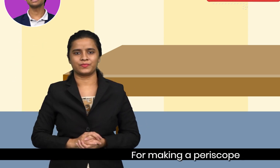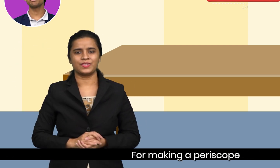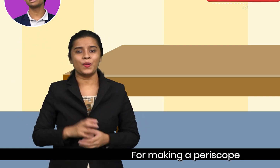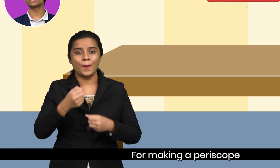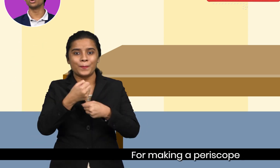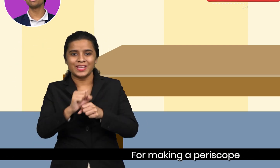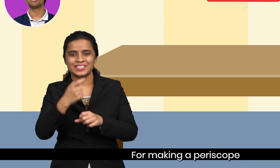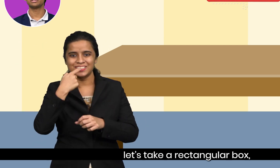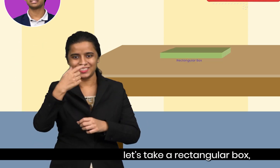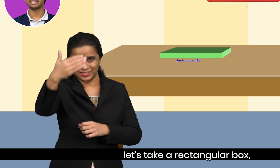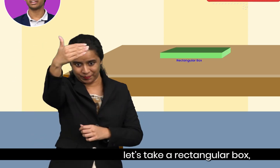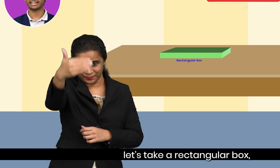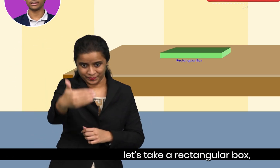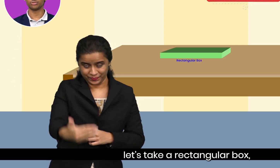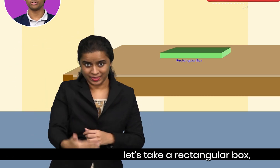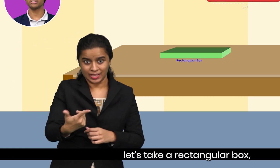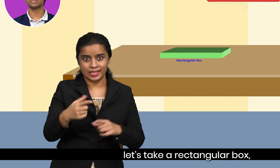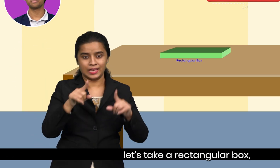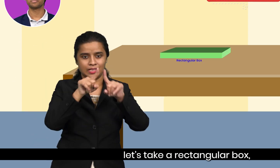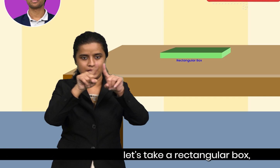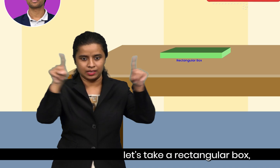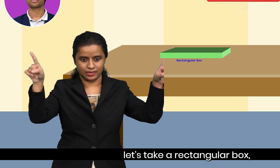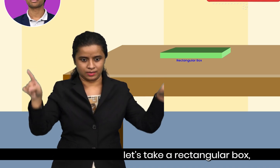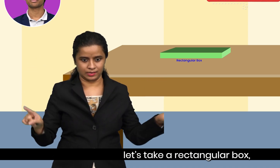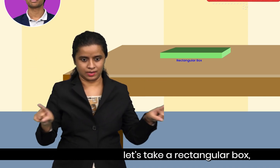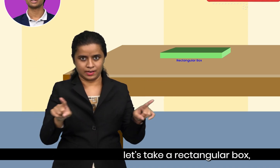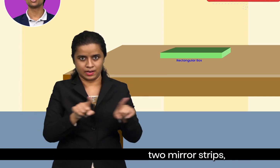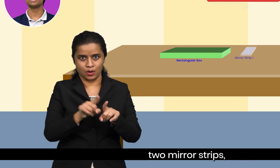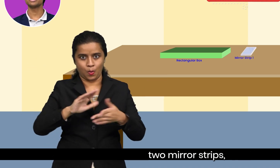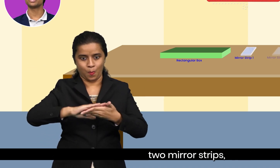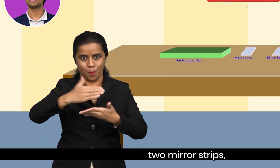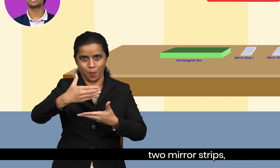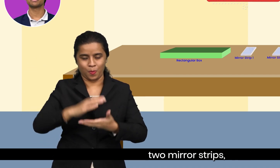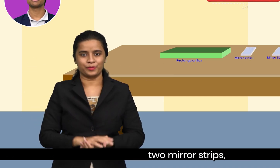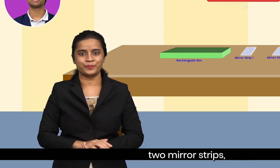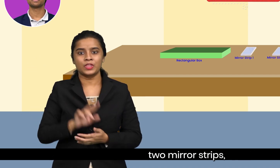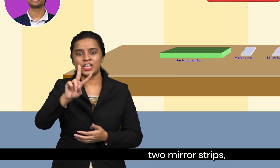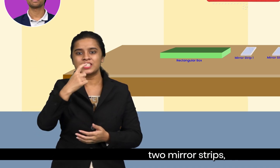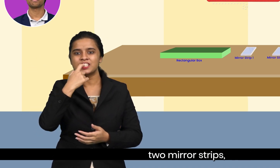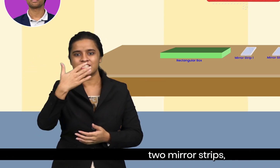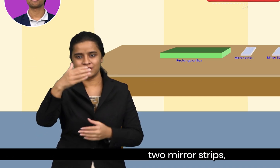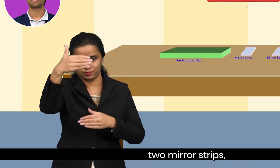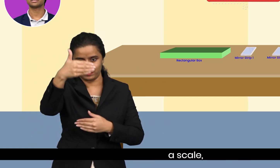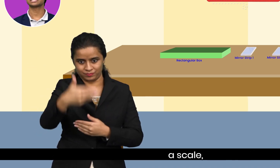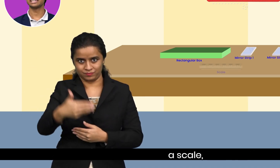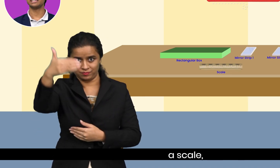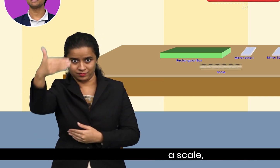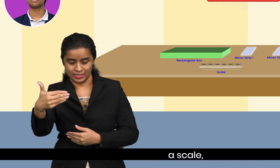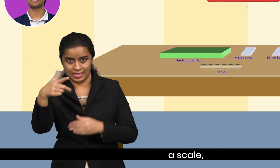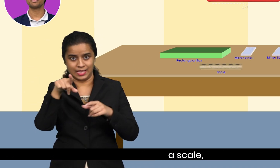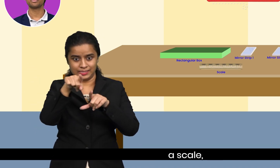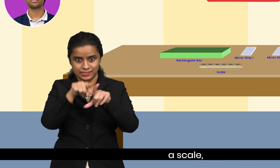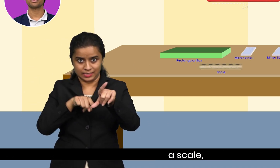For making a periscope, let's take a rectangular box, two mirror strips, a